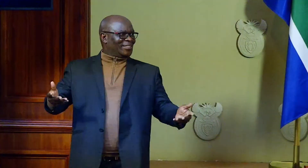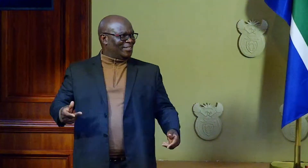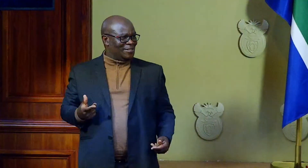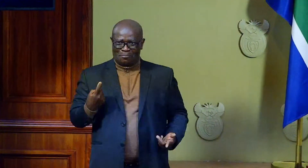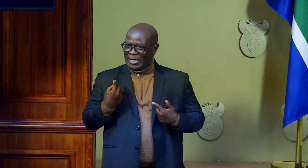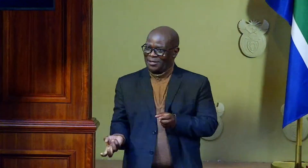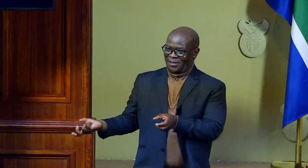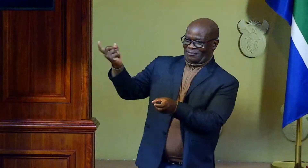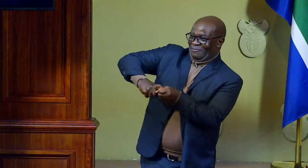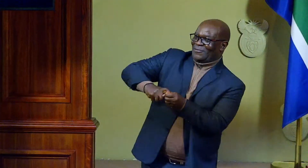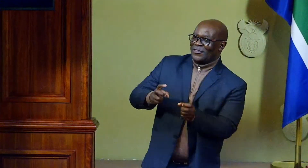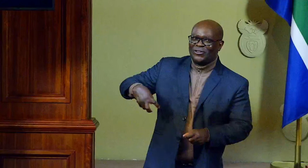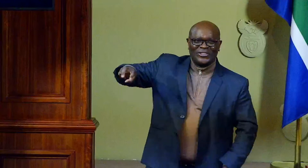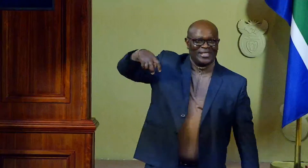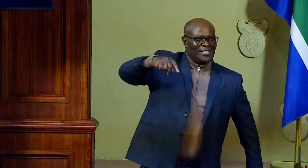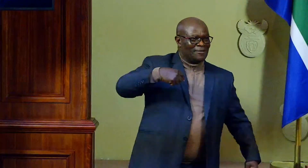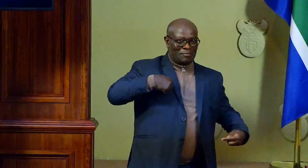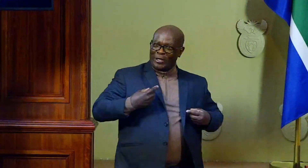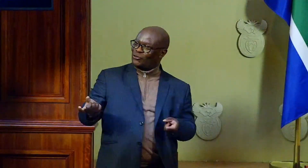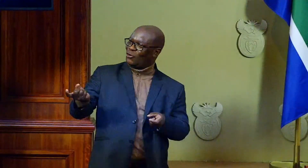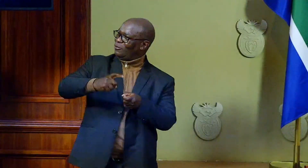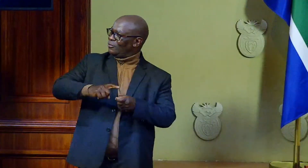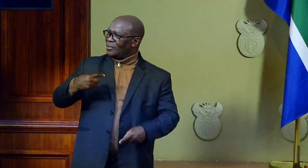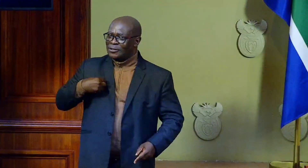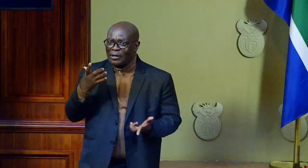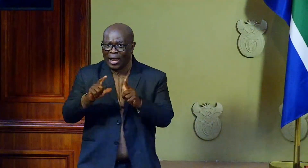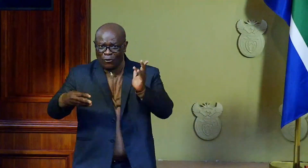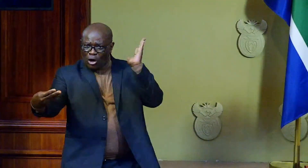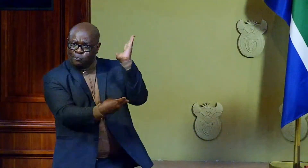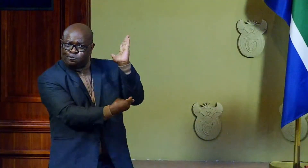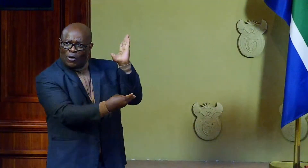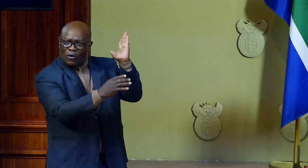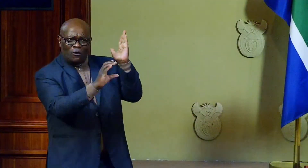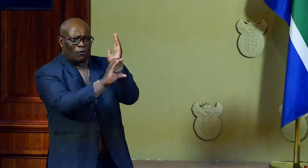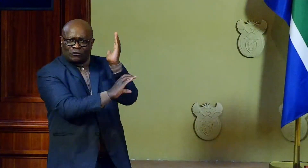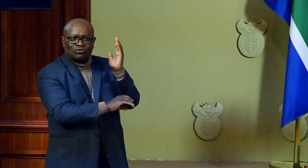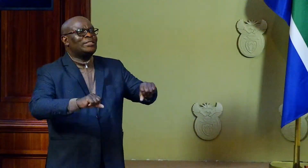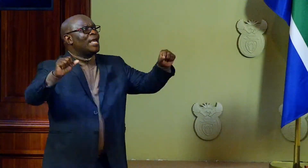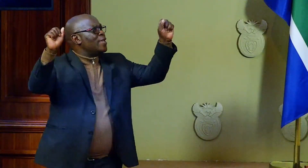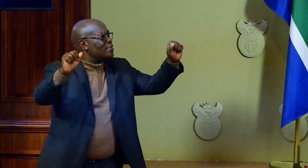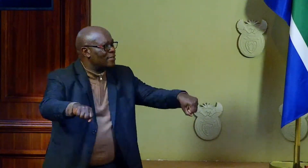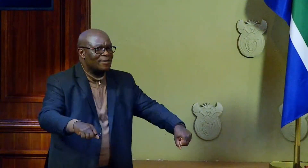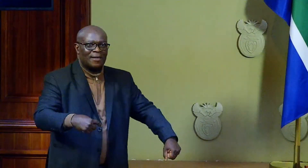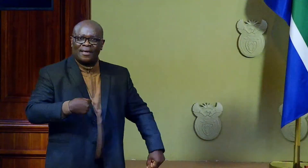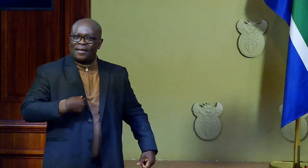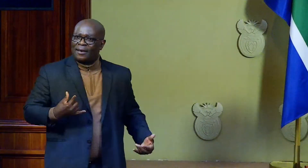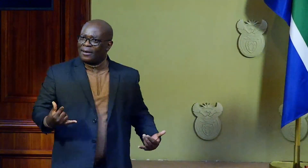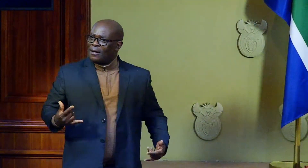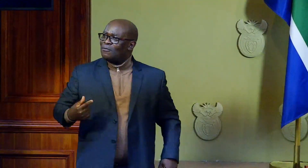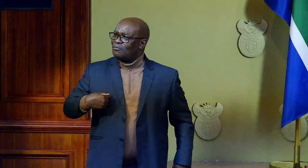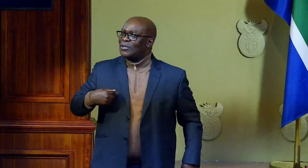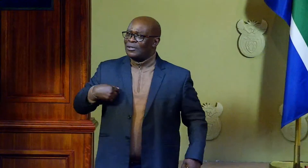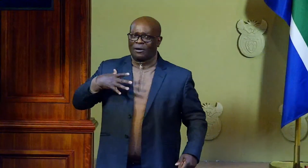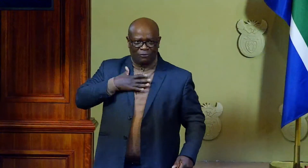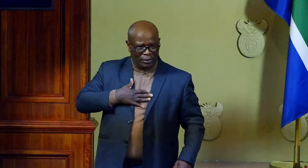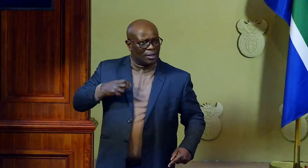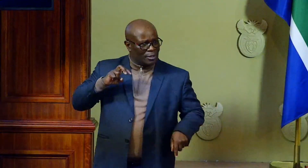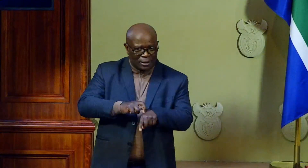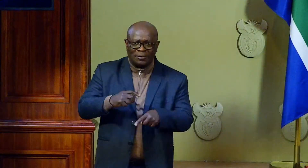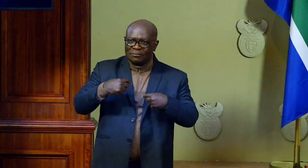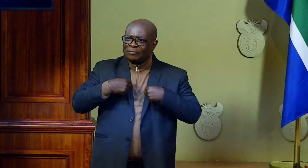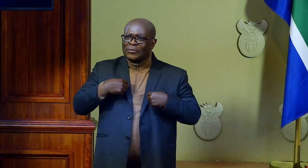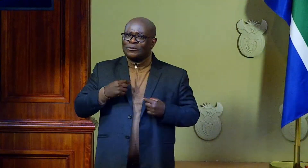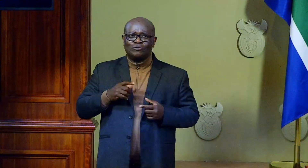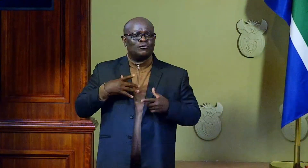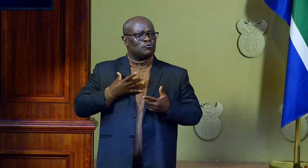Constitution. So that's where we start. That's when we joined the journey. And then we joined the journey whilst the Constitution the sign language